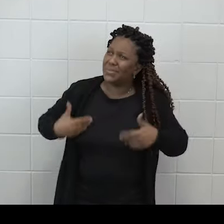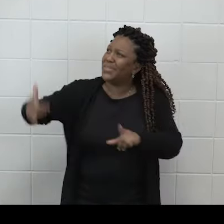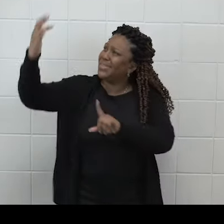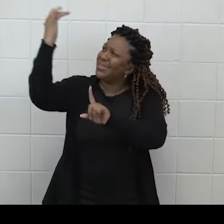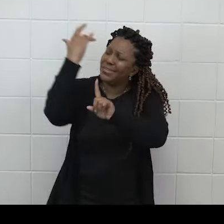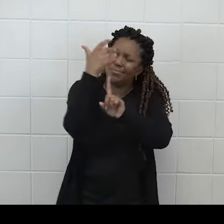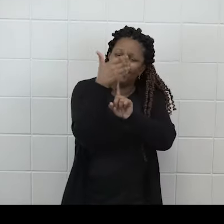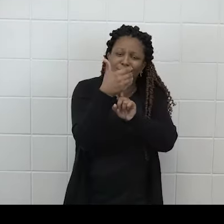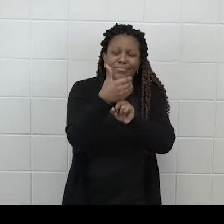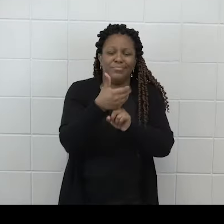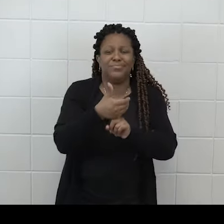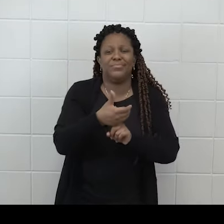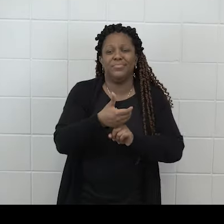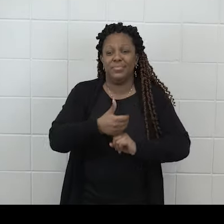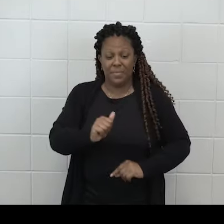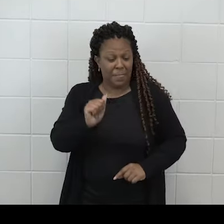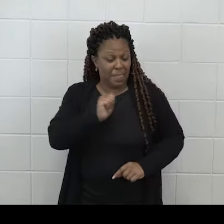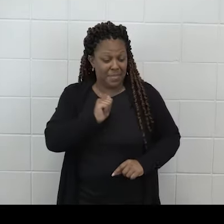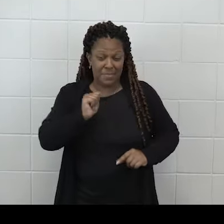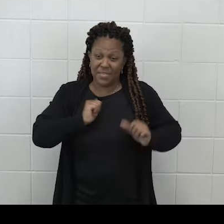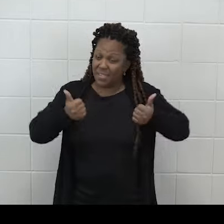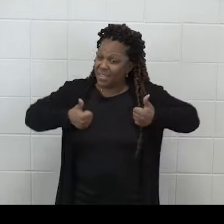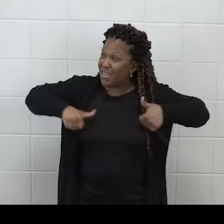you can use I give me. Myself I away. Give myself